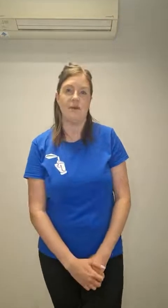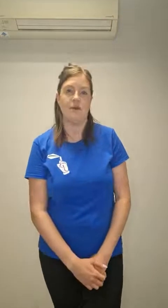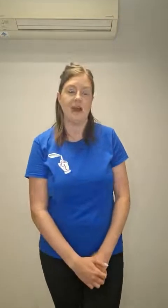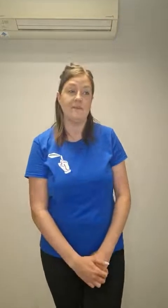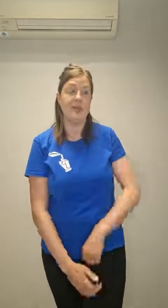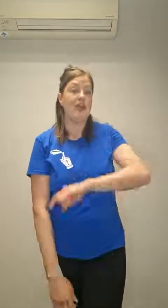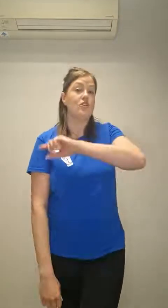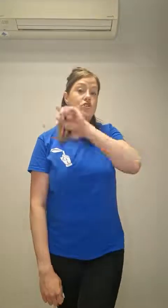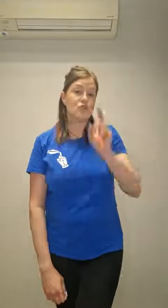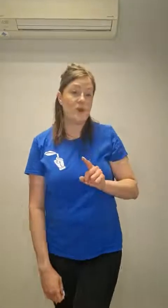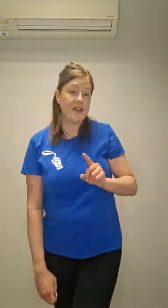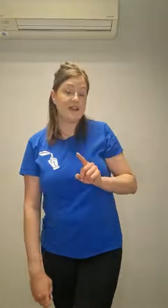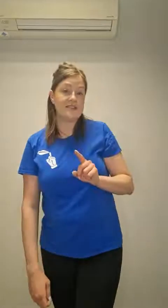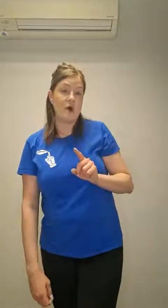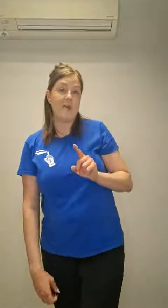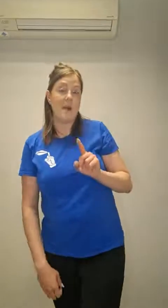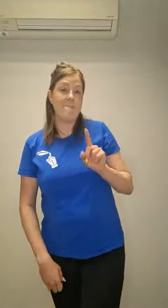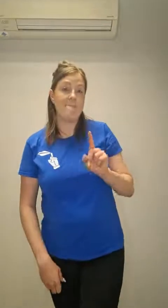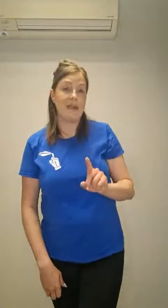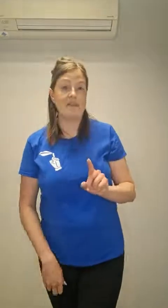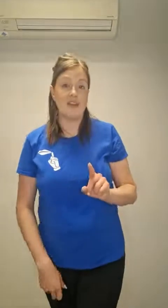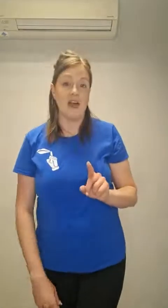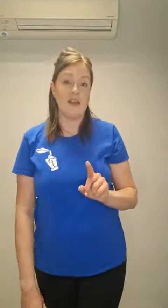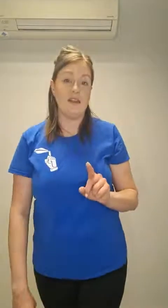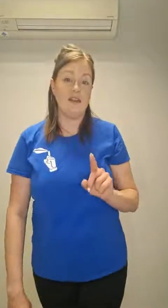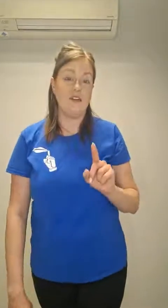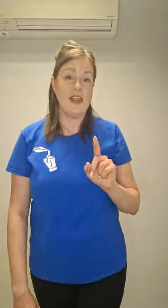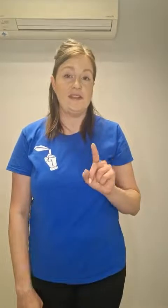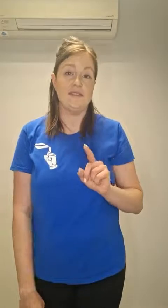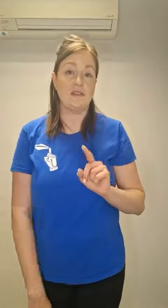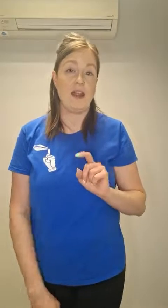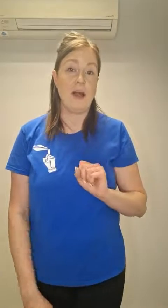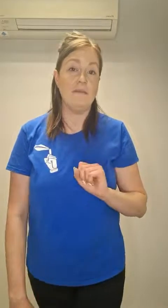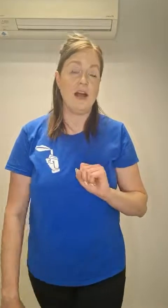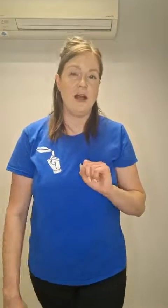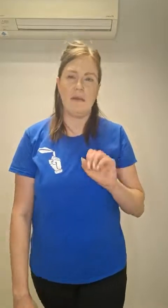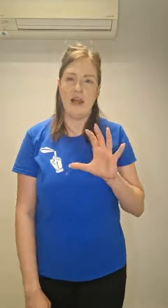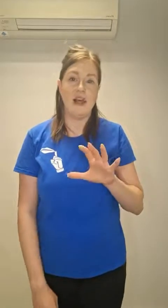way. Join us on Monday on Instagram at